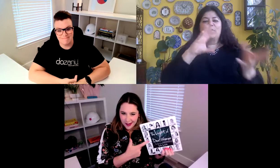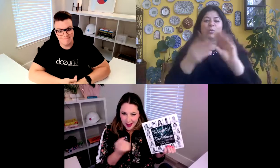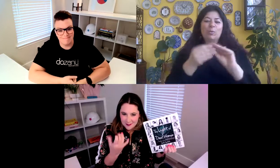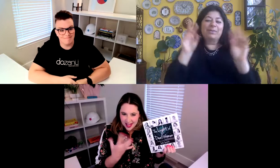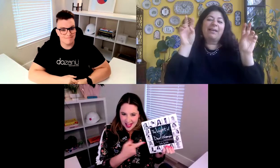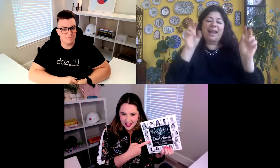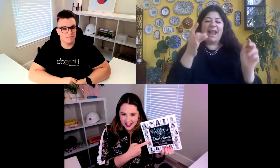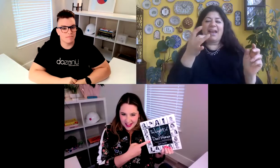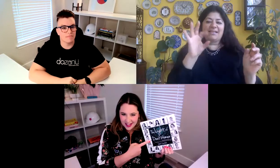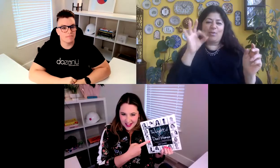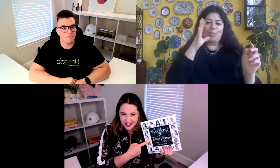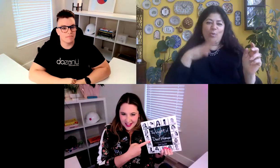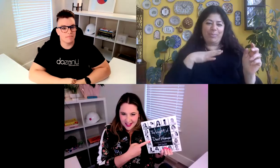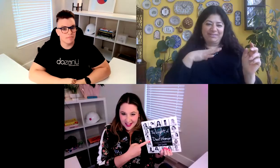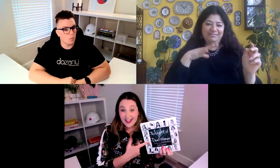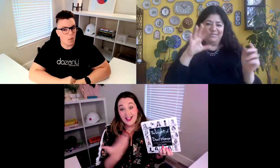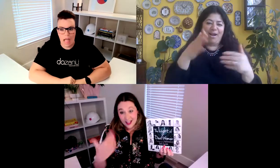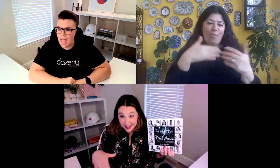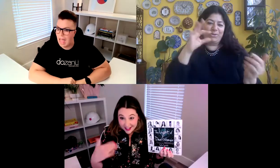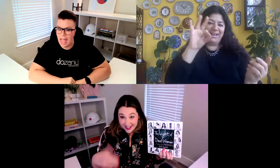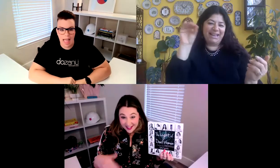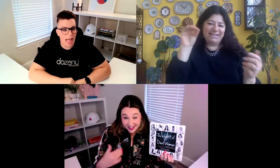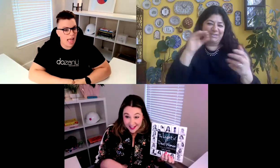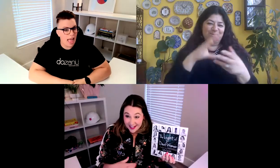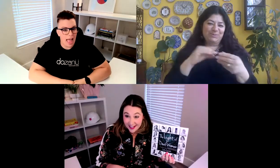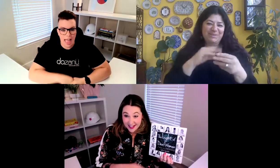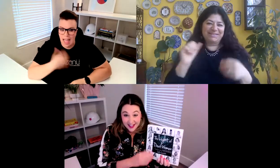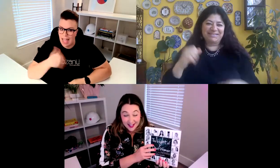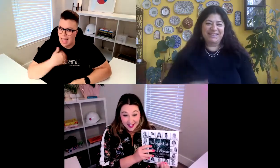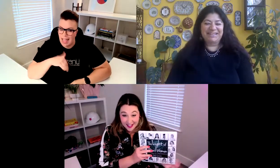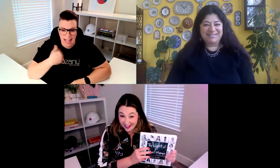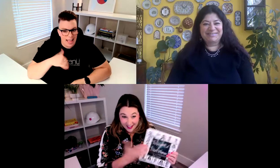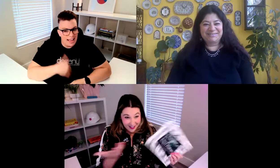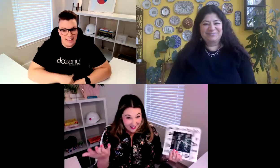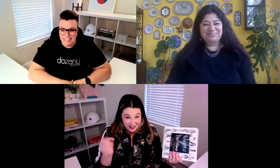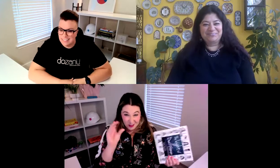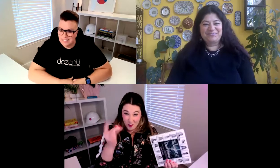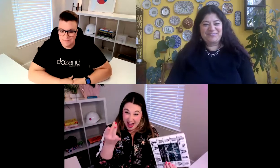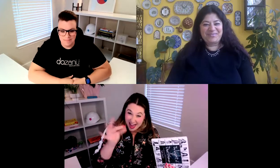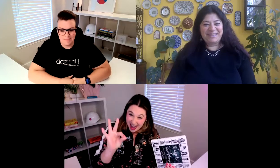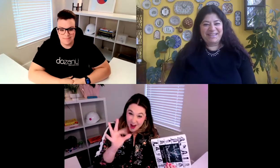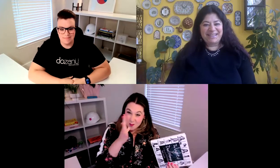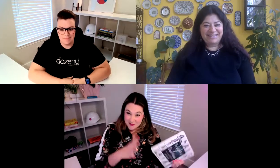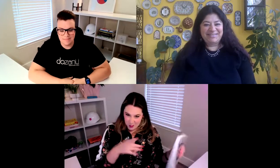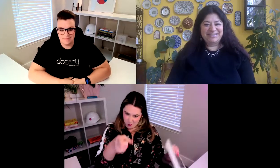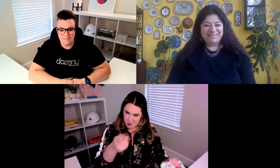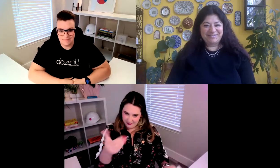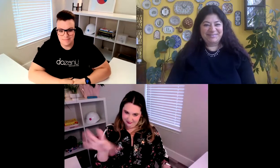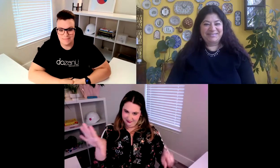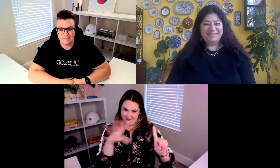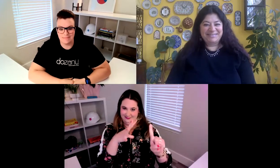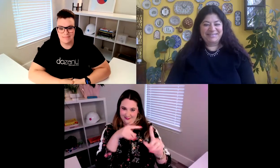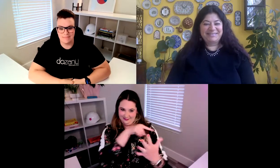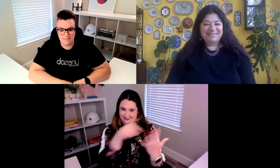women out there. Like, look at this book. This is Sophia, right? There are 89 women, almost 90 stories in this book. This is Catherine.